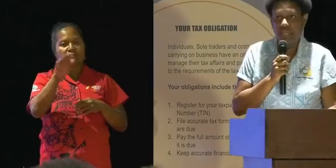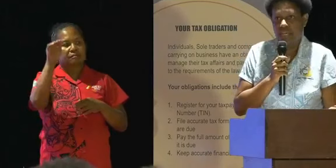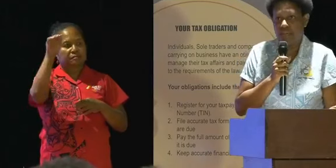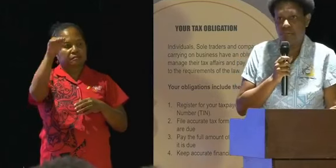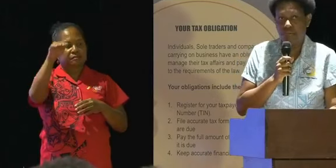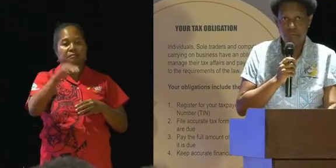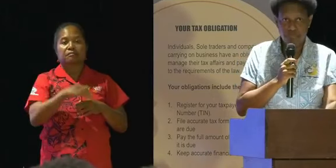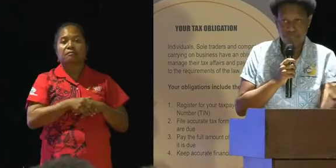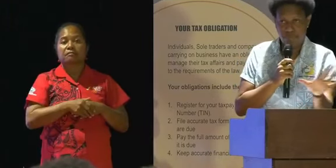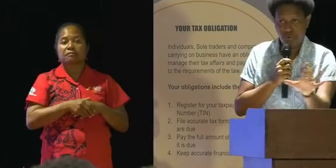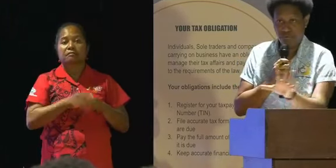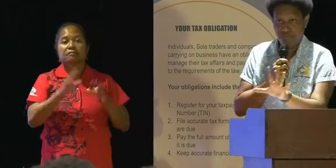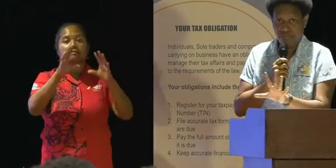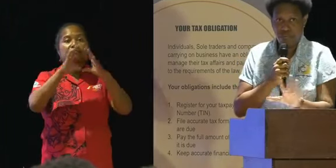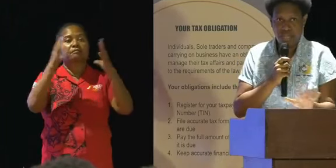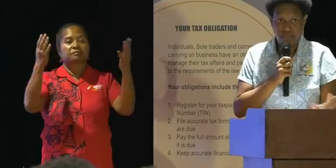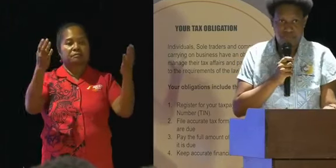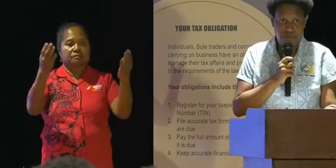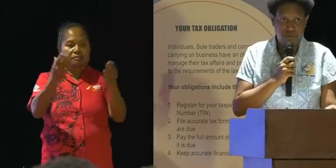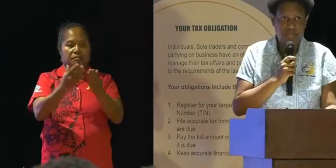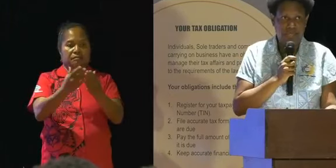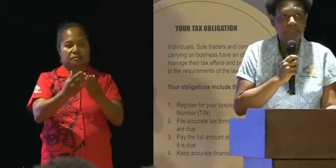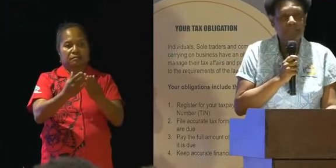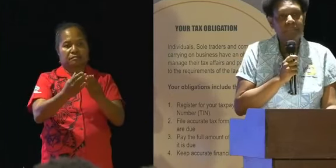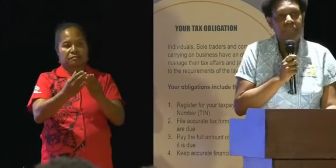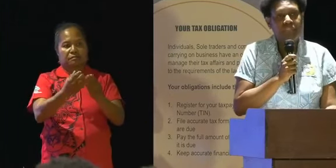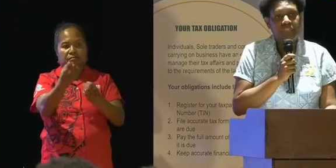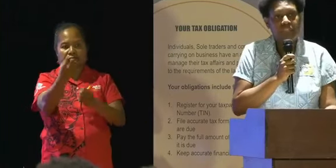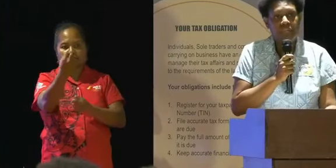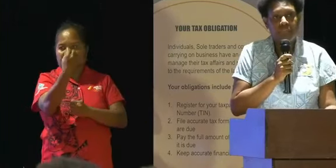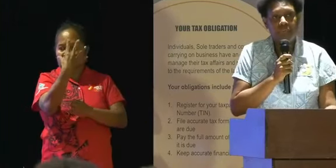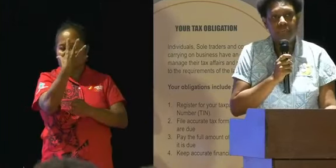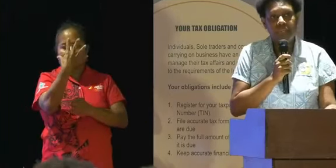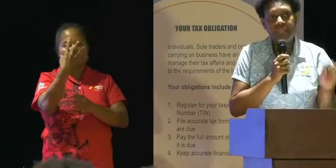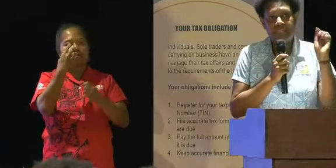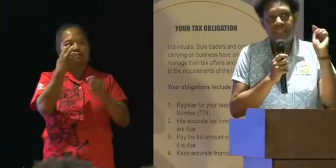to take a group photo for everyone. We will meet